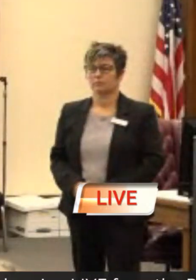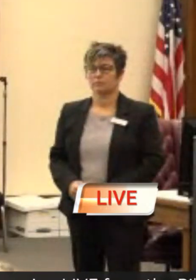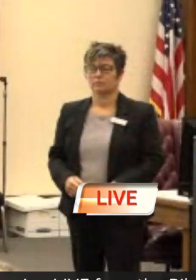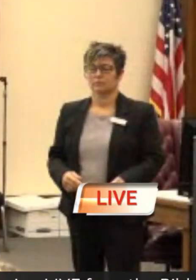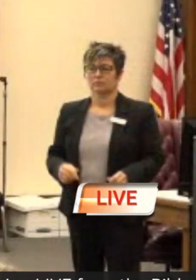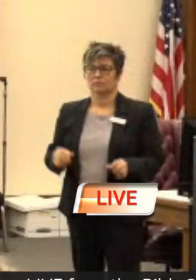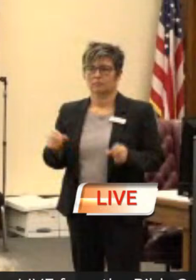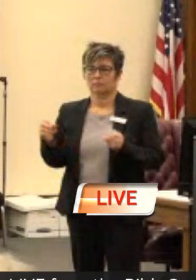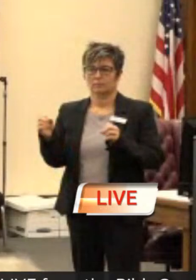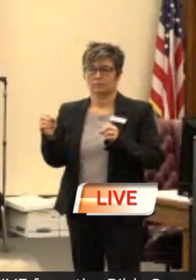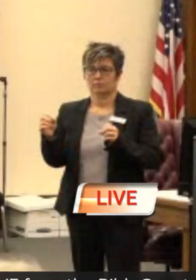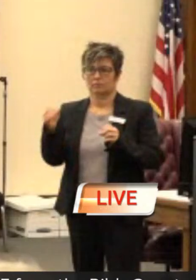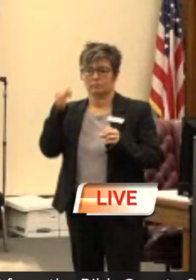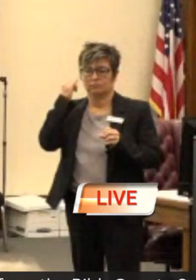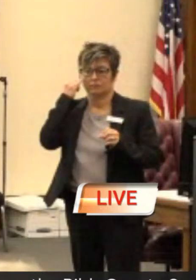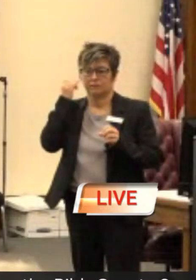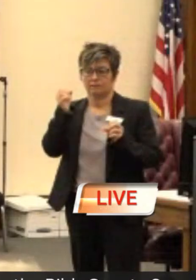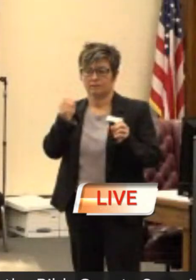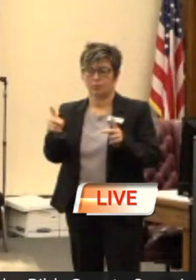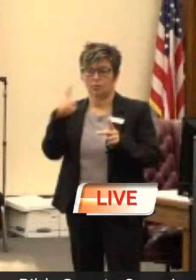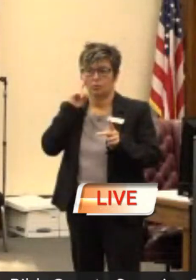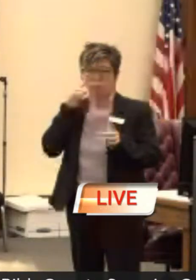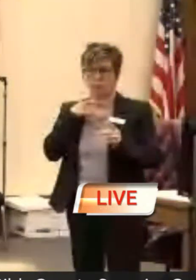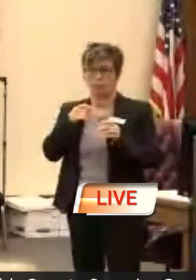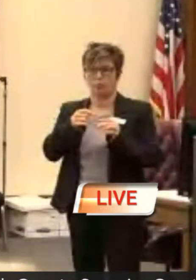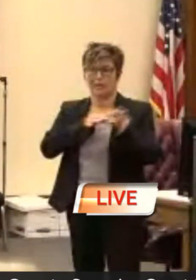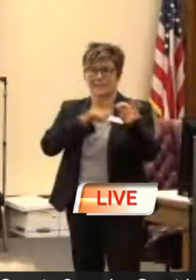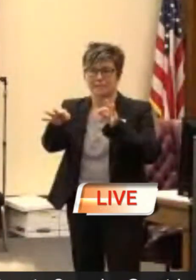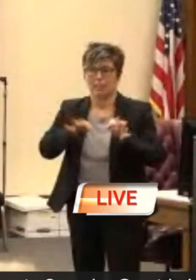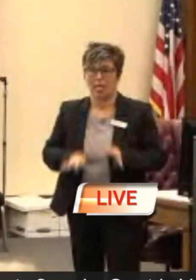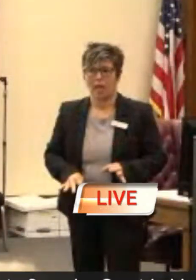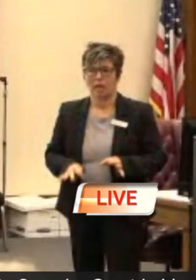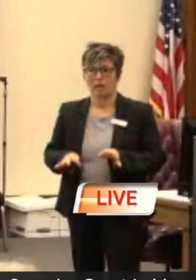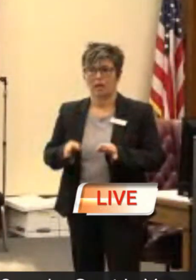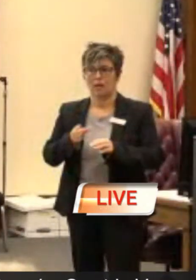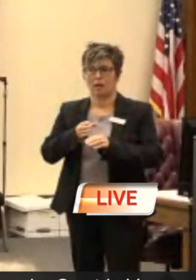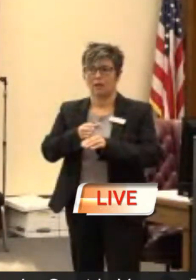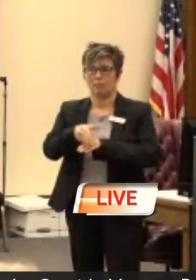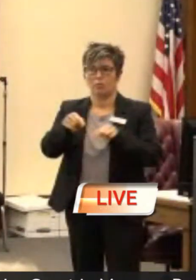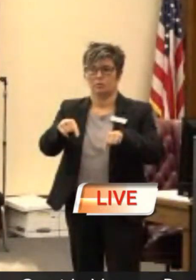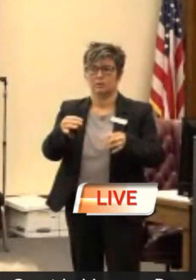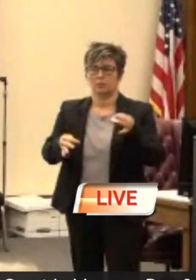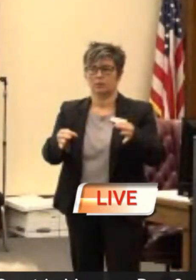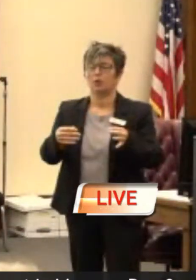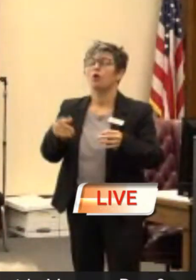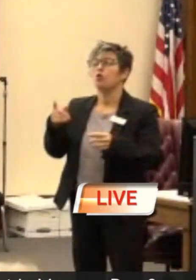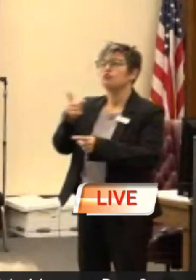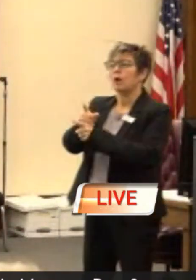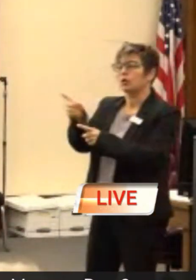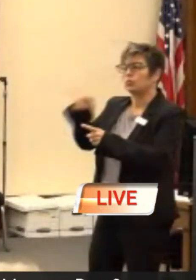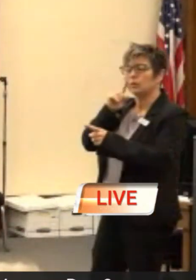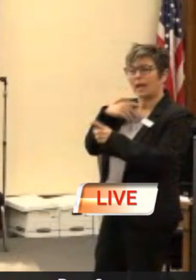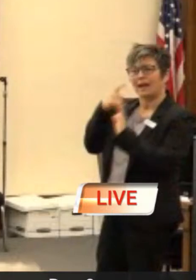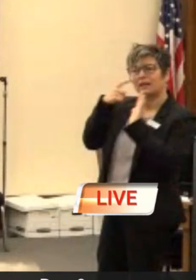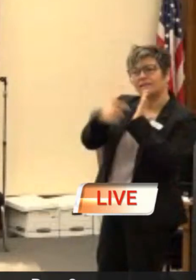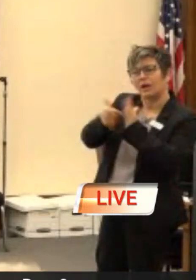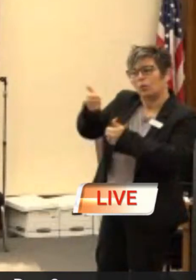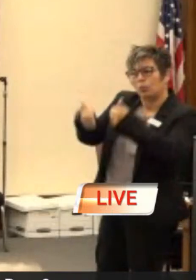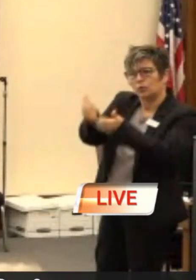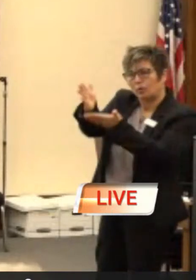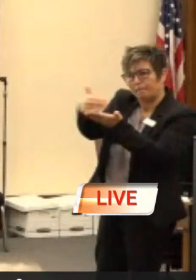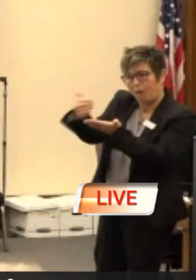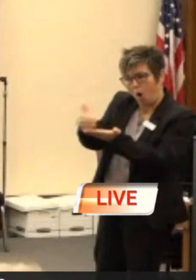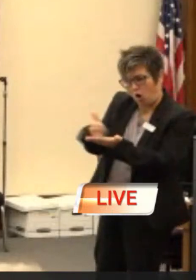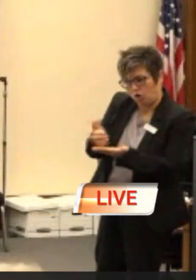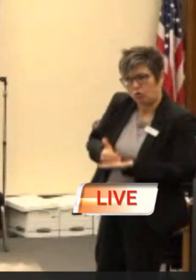just a very brief post-hearing brief highlighting every component. And be specific as to which part. Yes, I absolutely. mean, you said some of